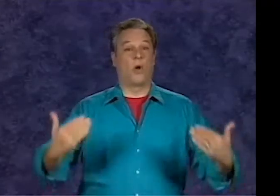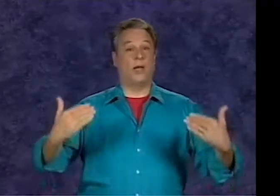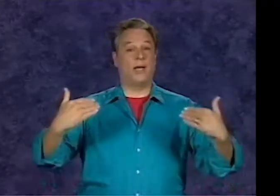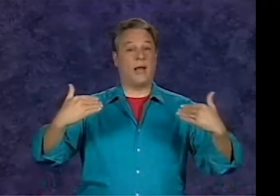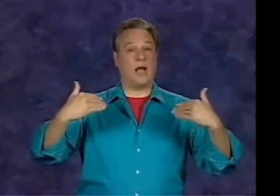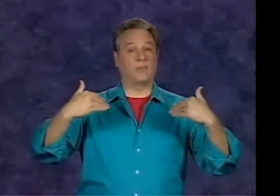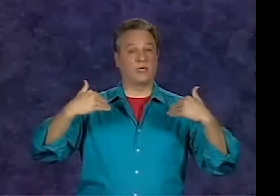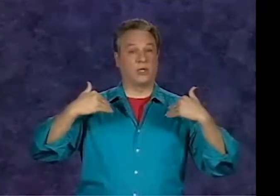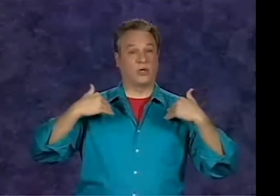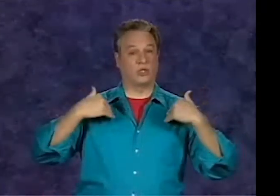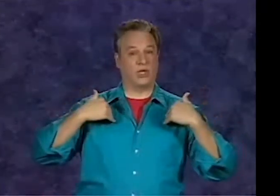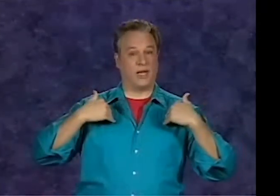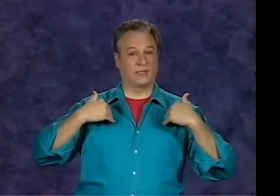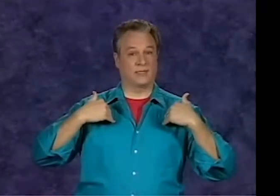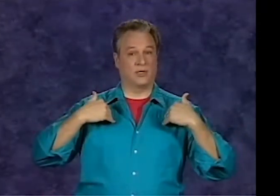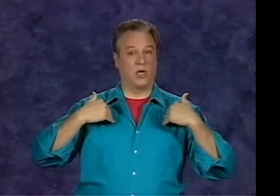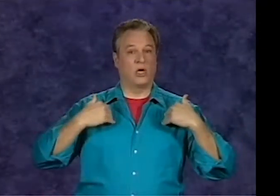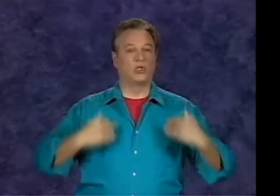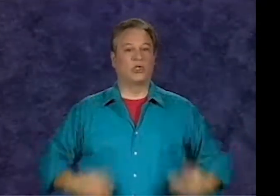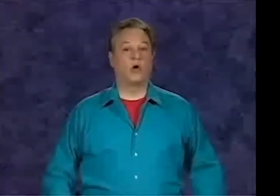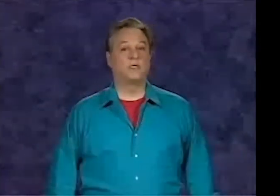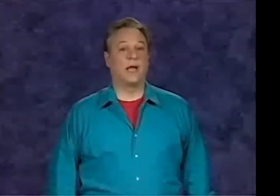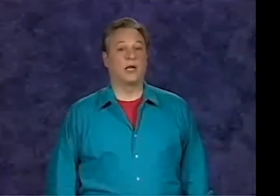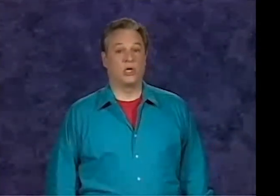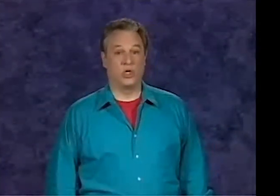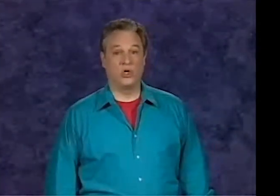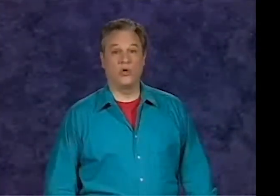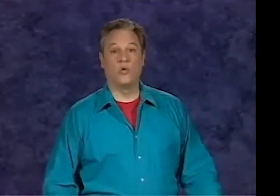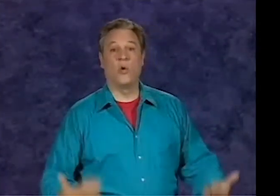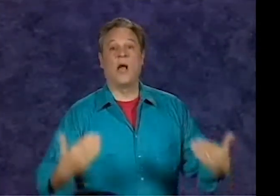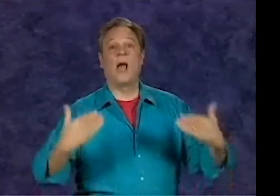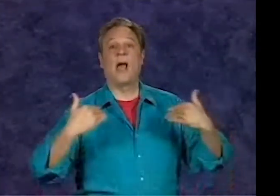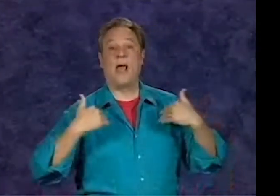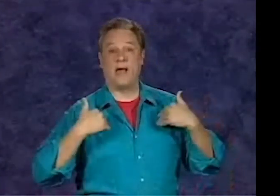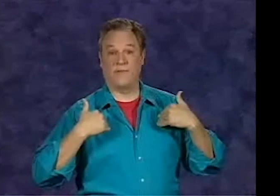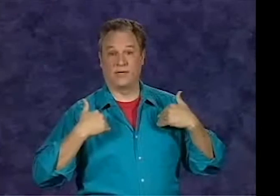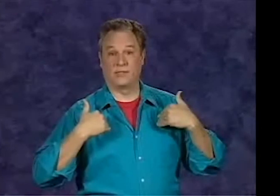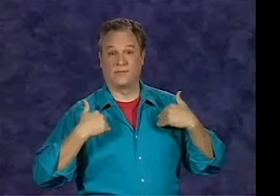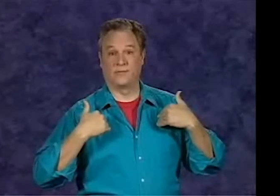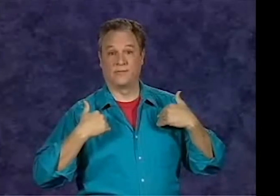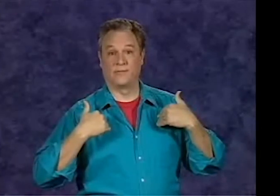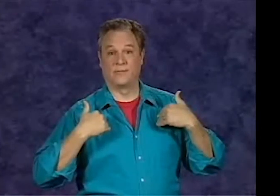Pulling an object to your chest shows that you have it.